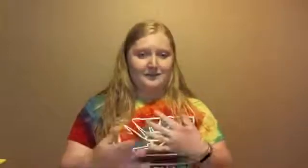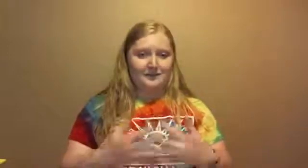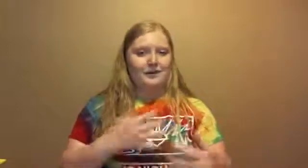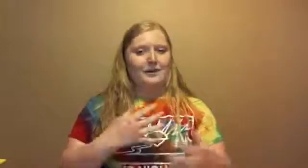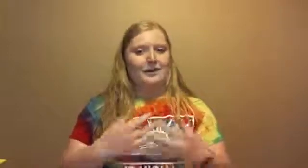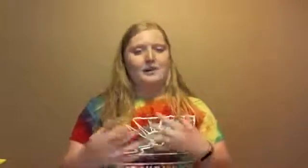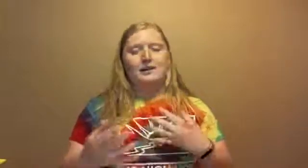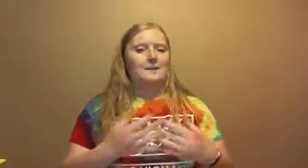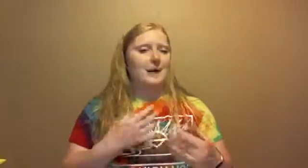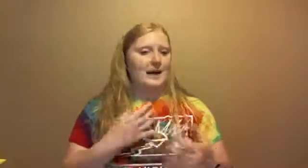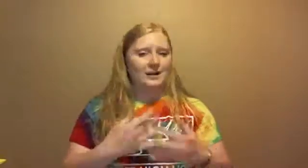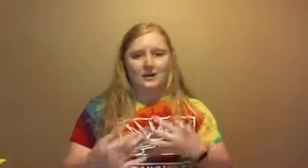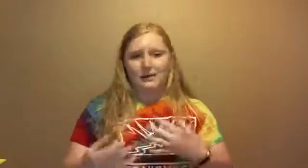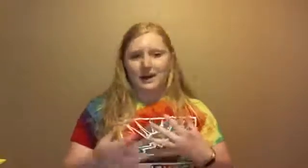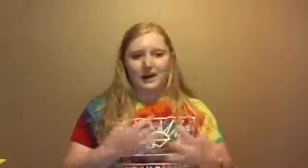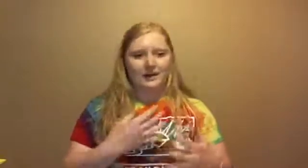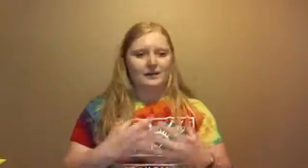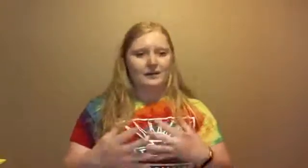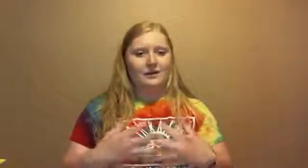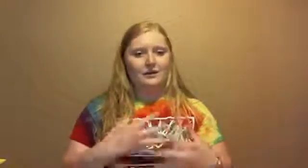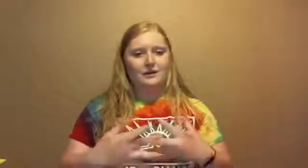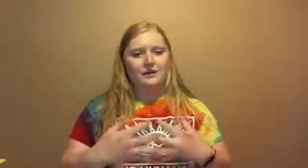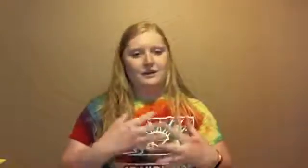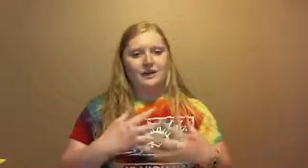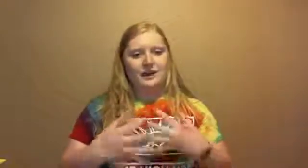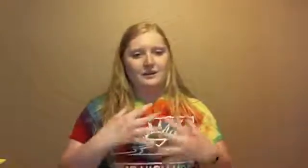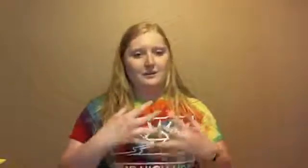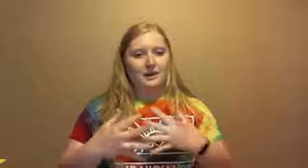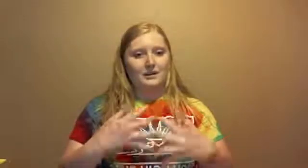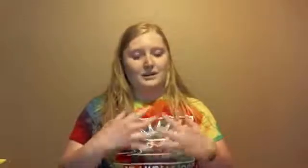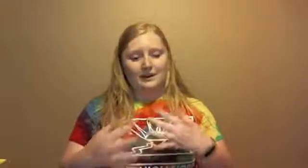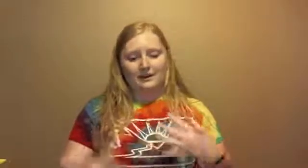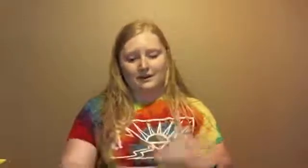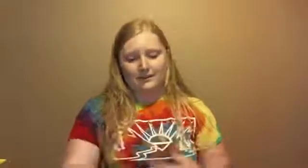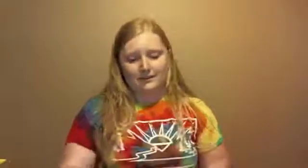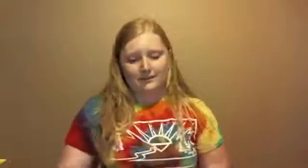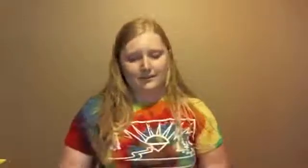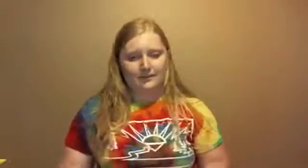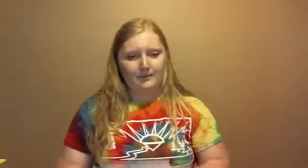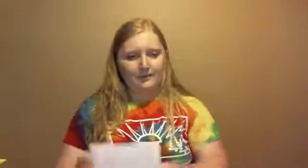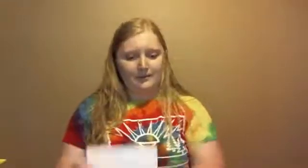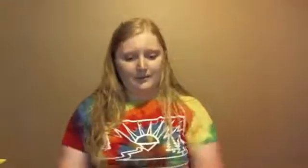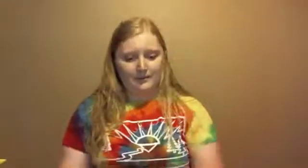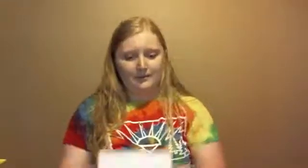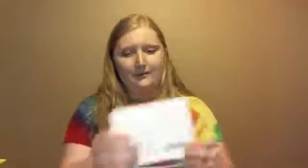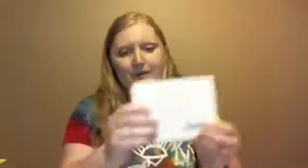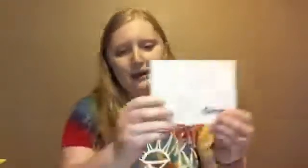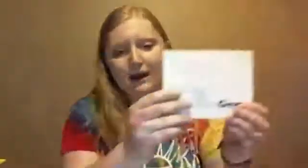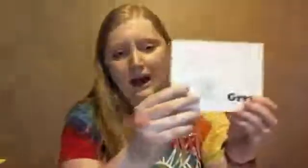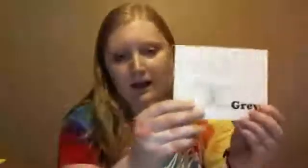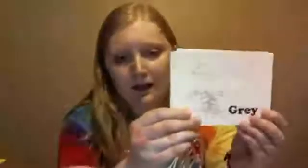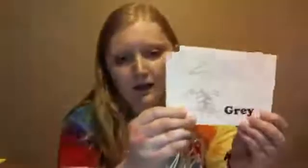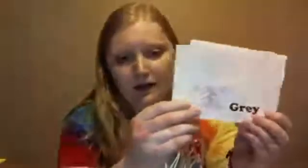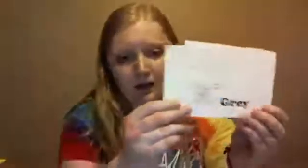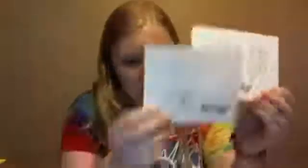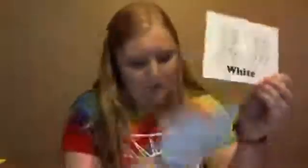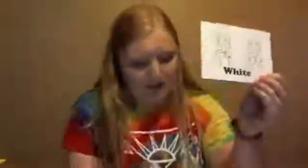So, or it doesn't matter, don't care. So if you just kind of want to do it like this. Okay.